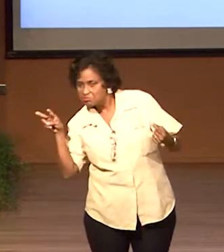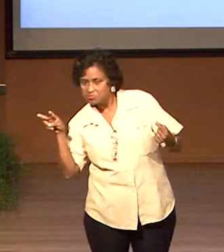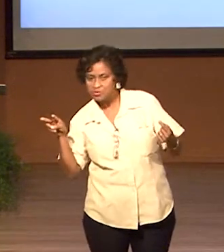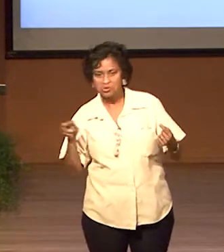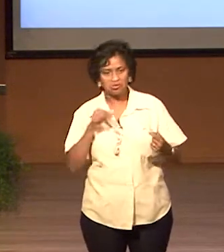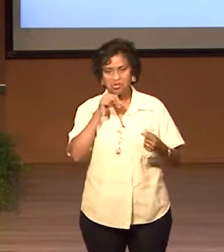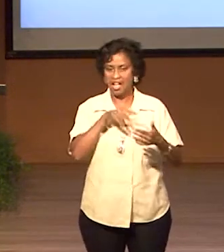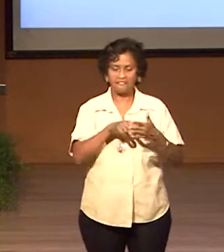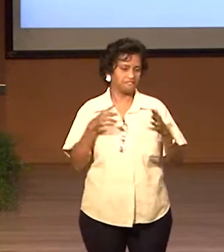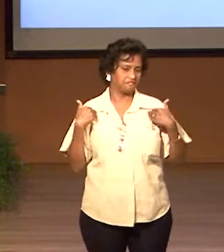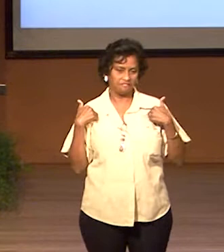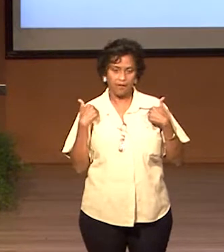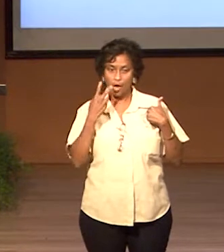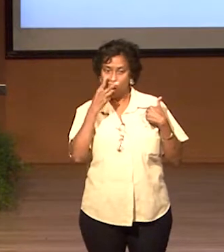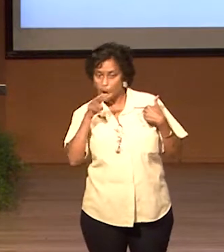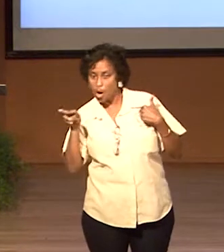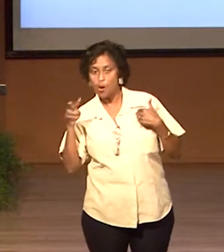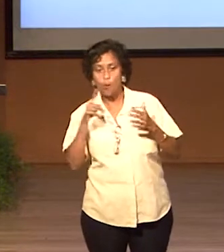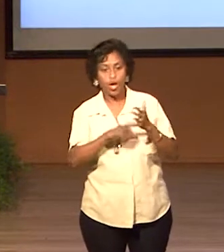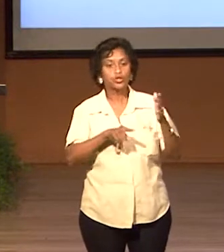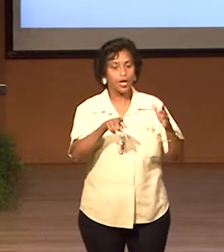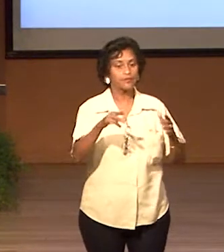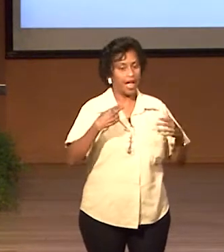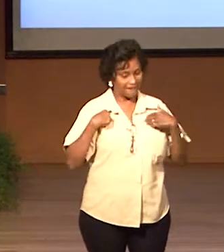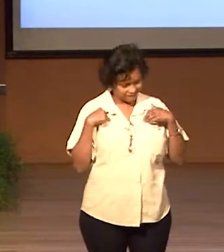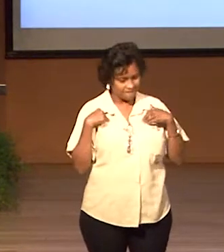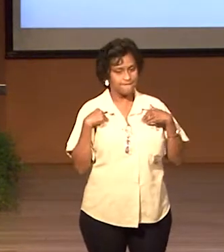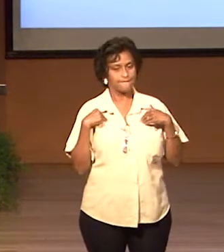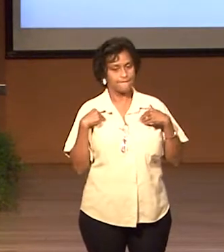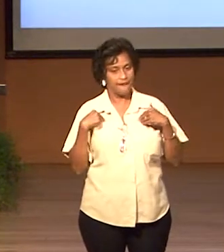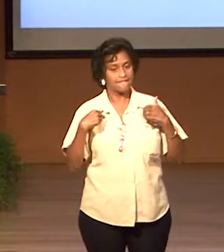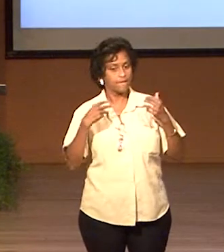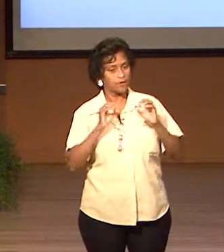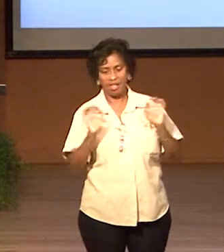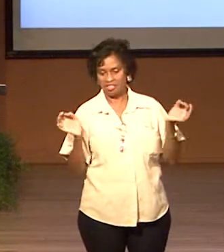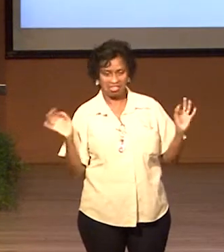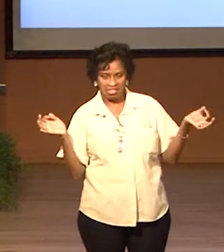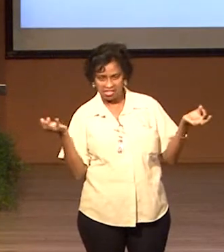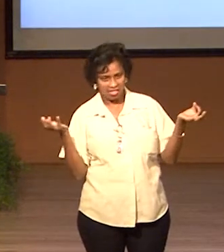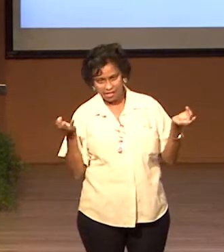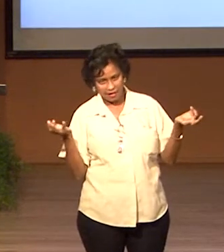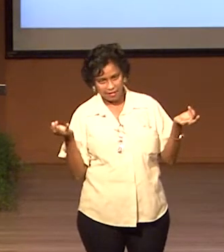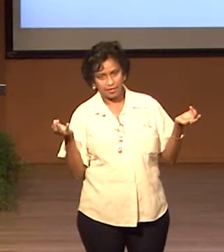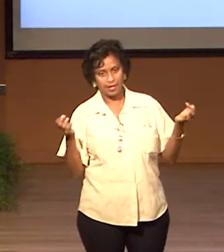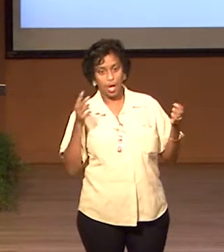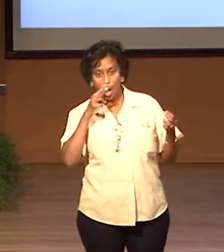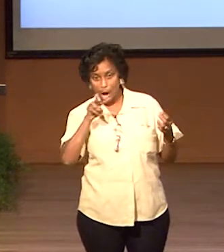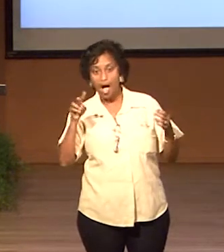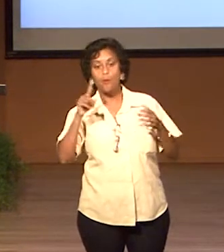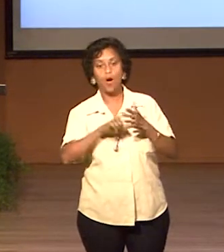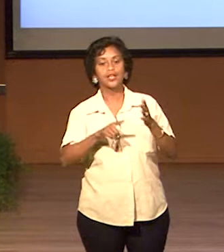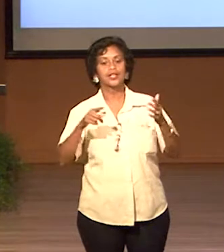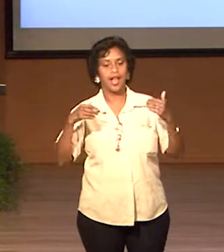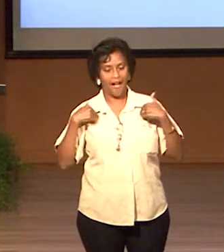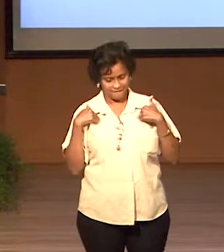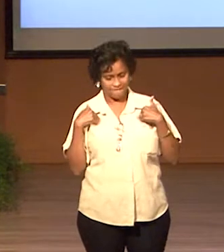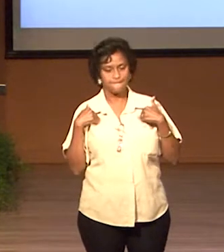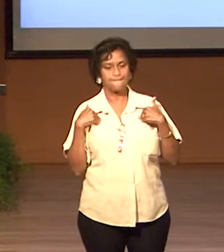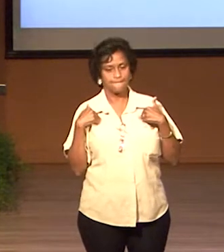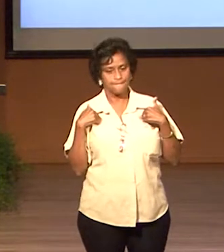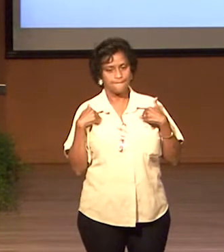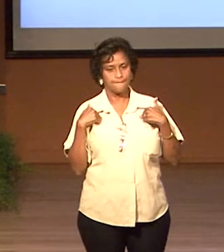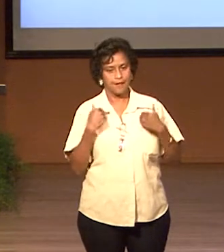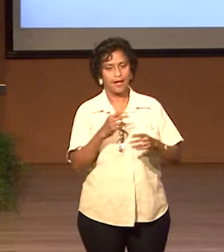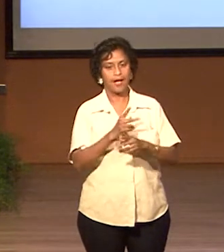be at that level, not at the level of trying to prove that we're superior, trying to isolate them in order that we will feel